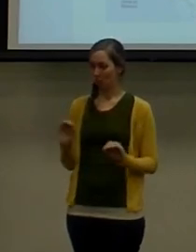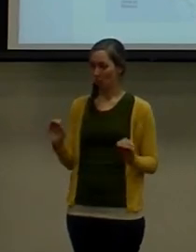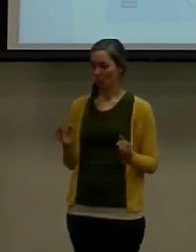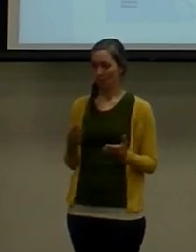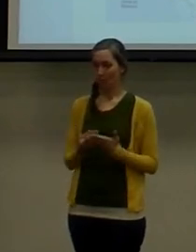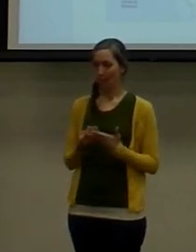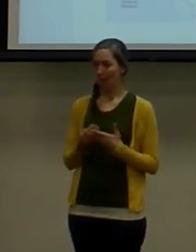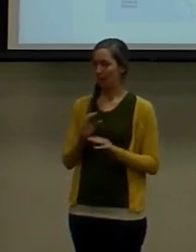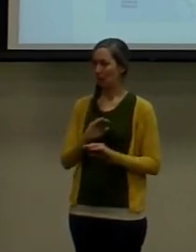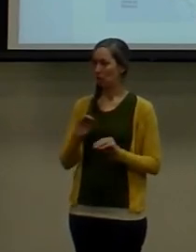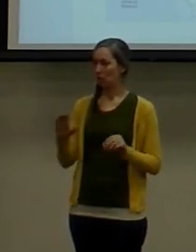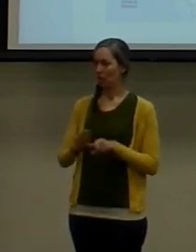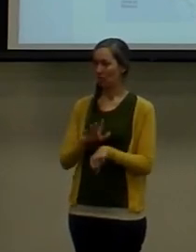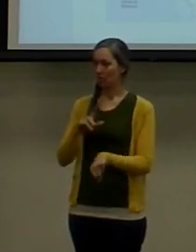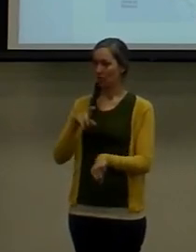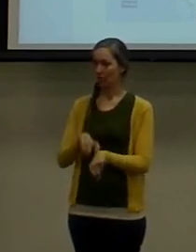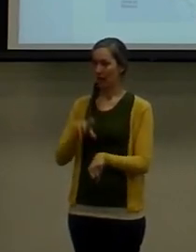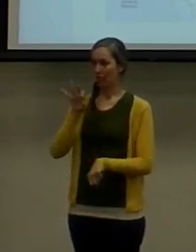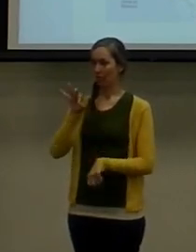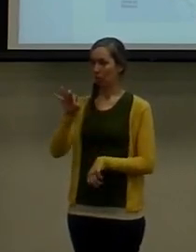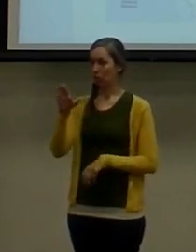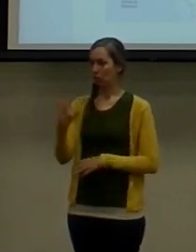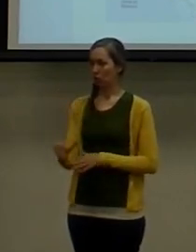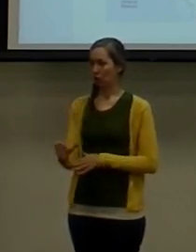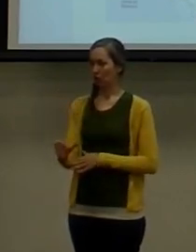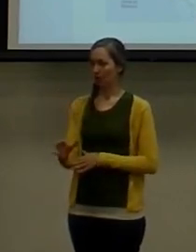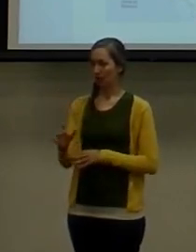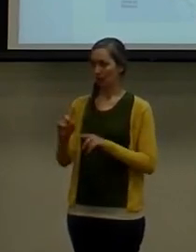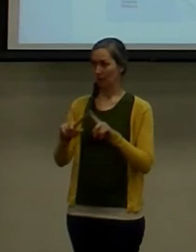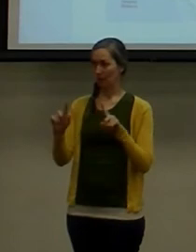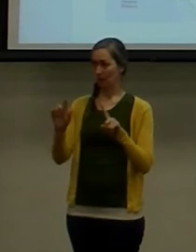preacher. The door opened, we step in.